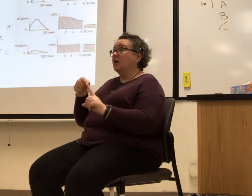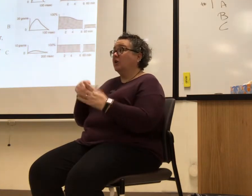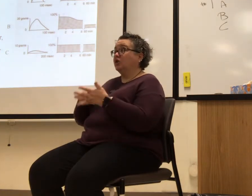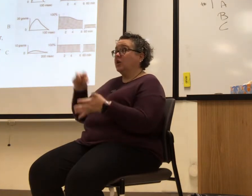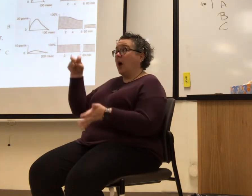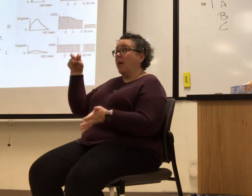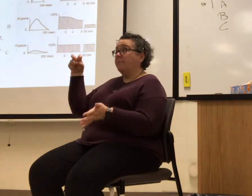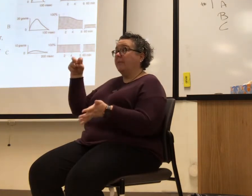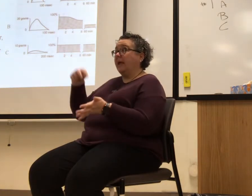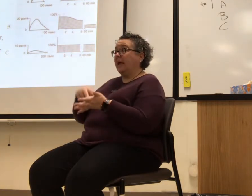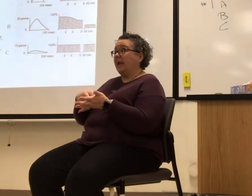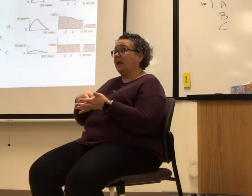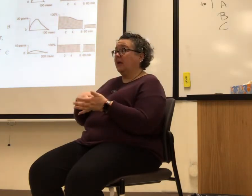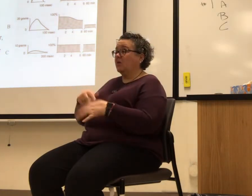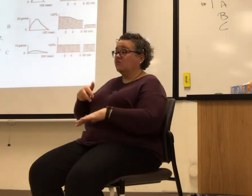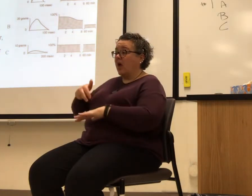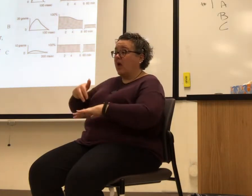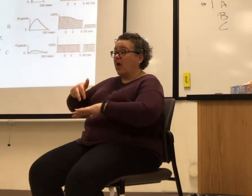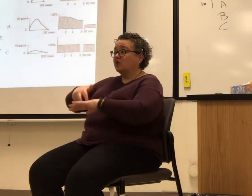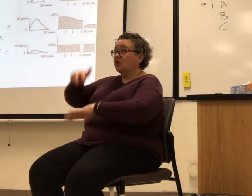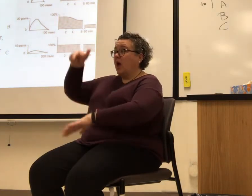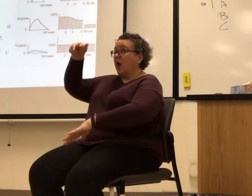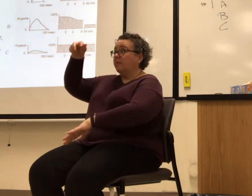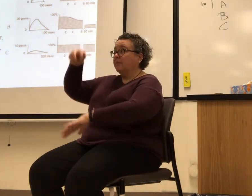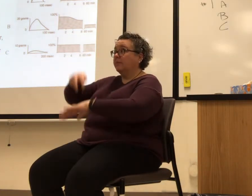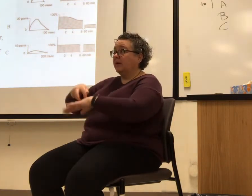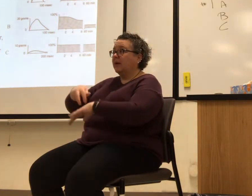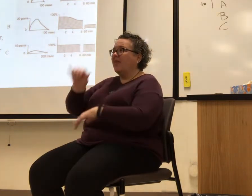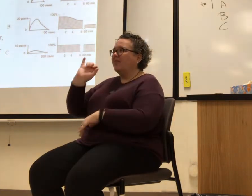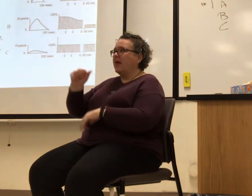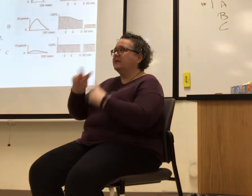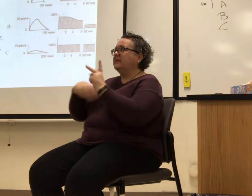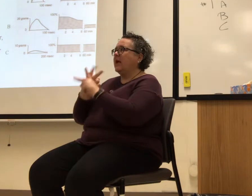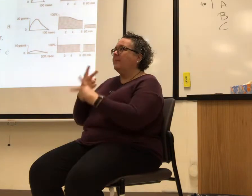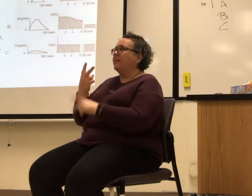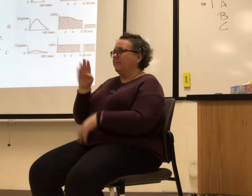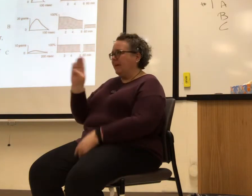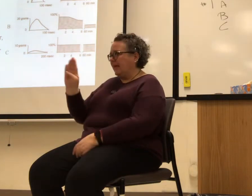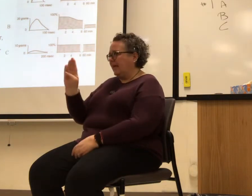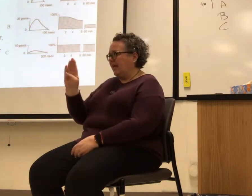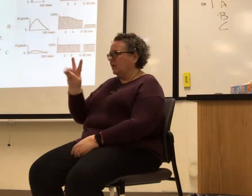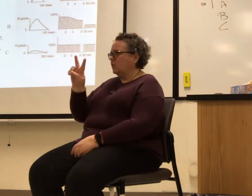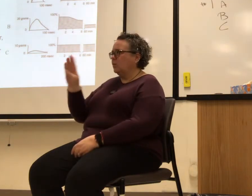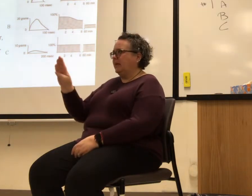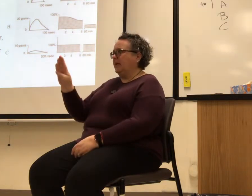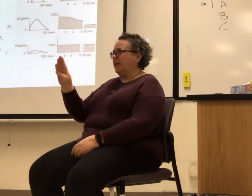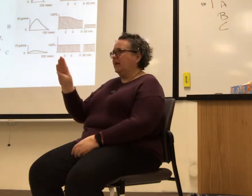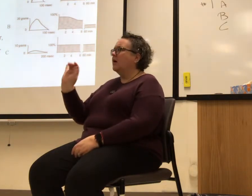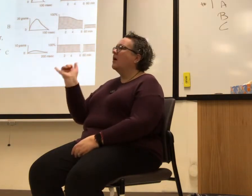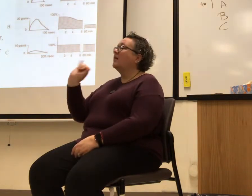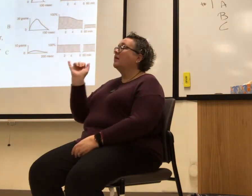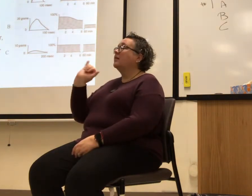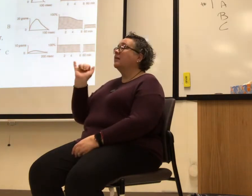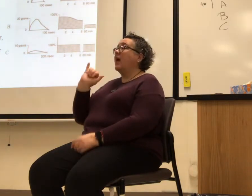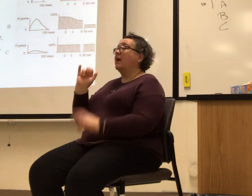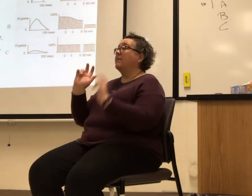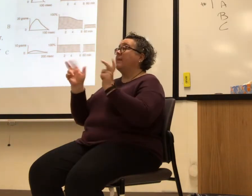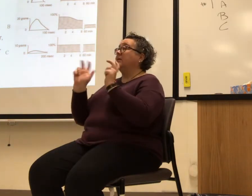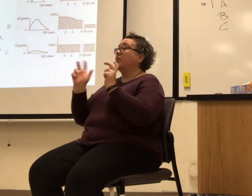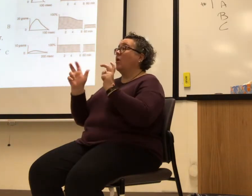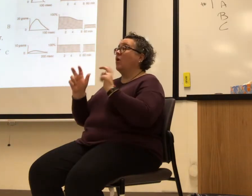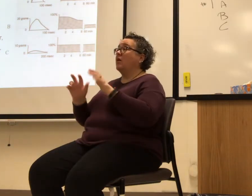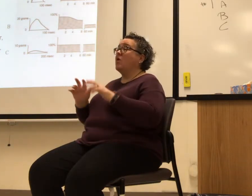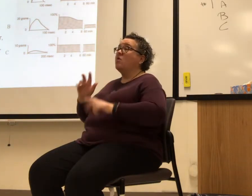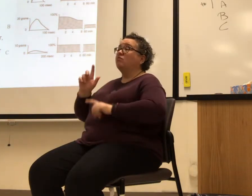jumping is a type 2B thing, right? Jumping, like slam dunking a basketball, having the ability to